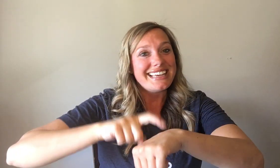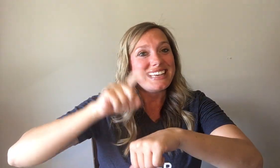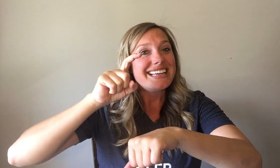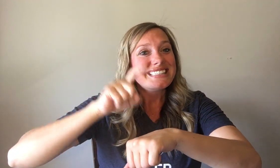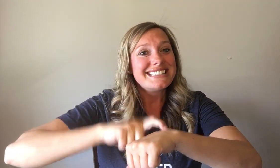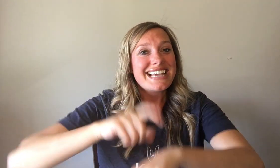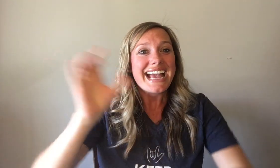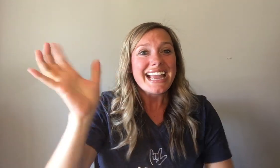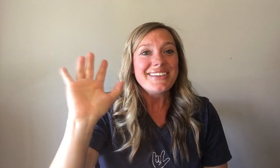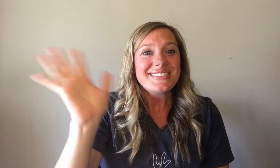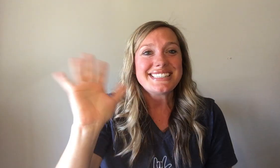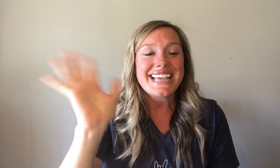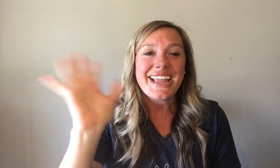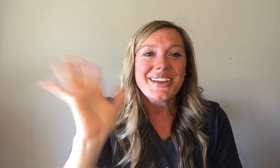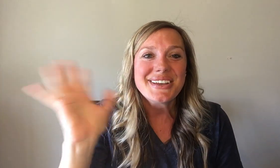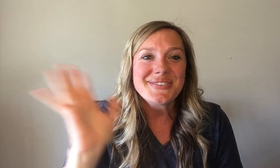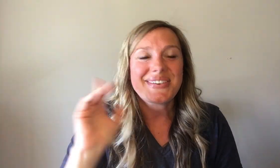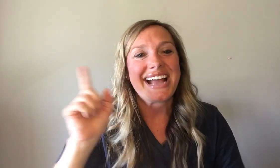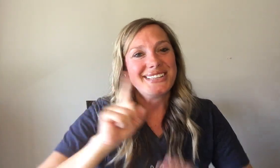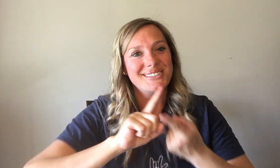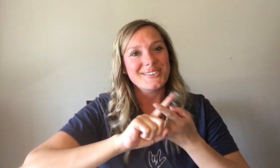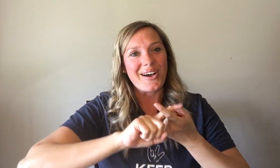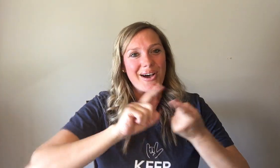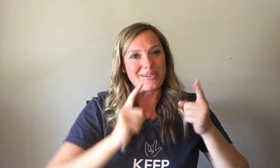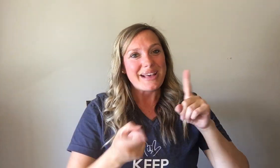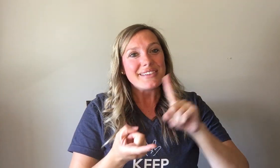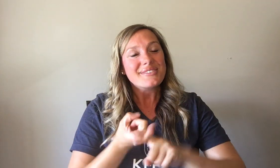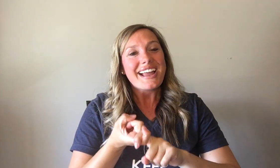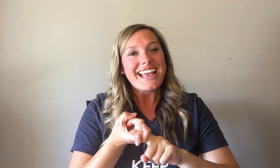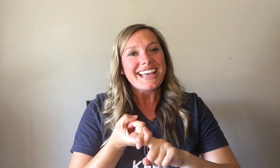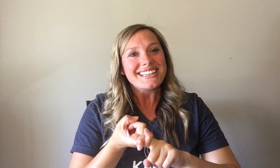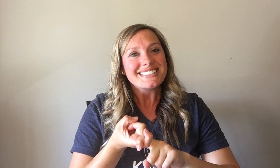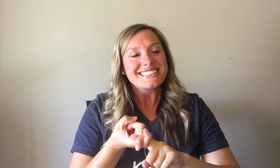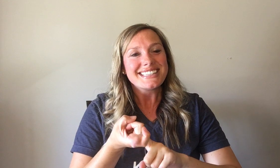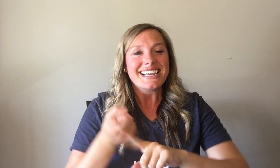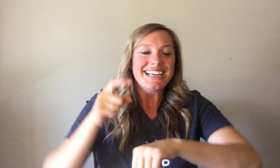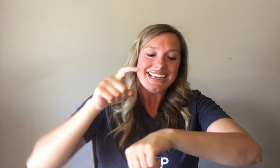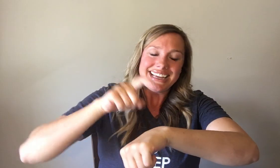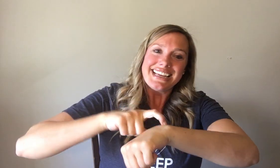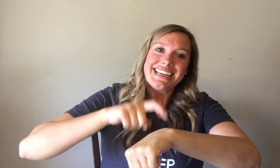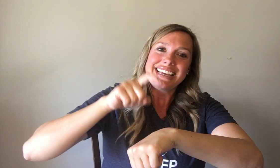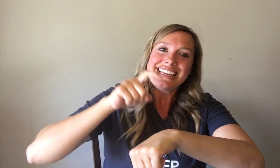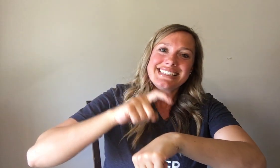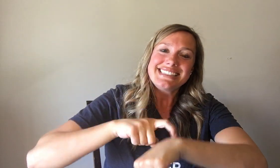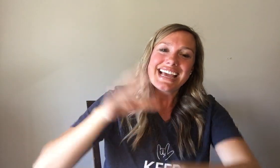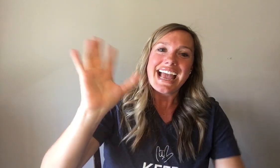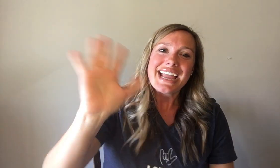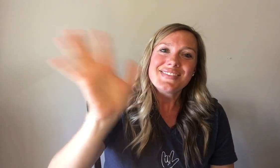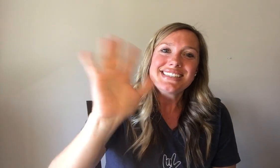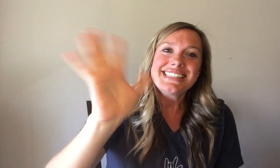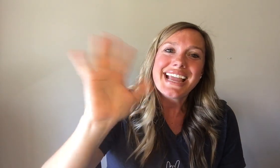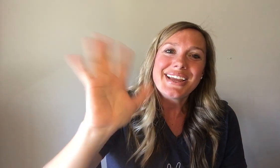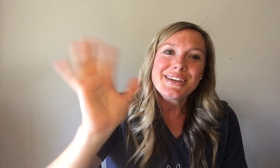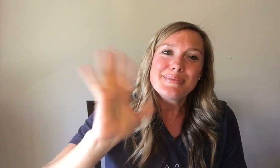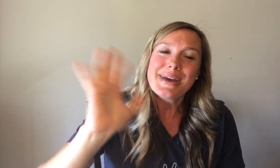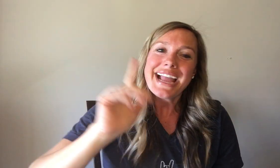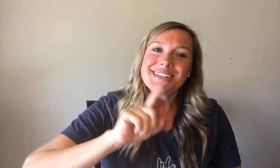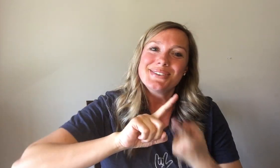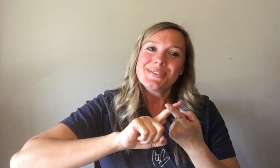It is time to say goodbye to all my friends. It is time to say goodbye to